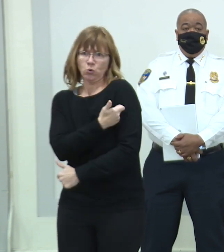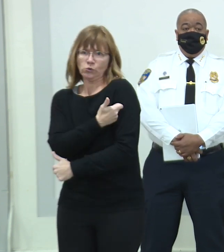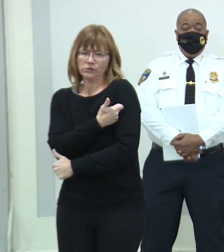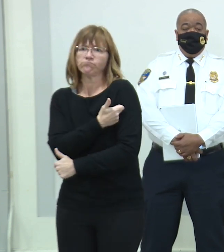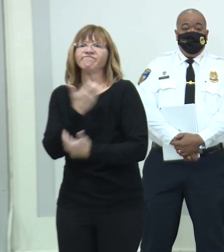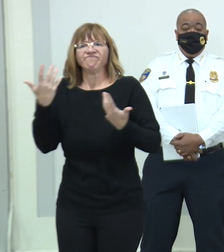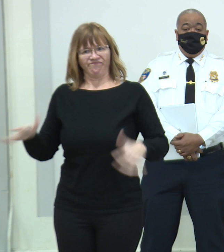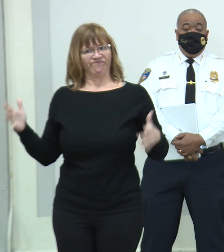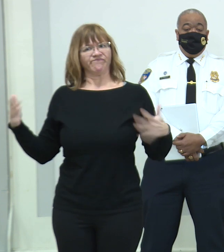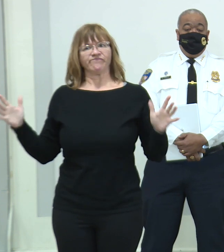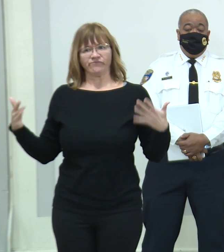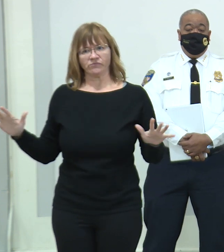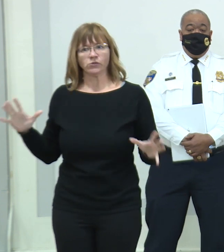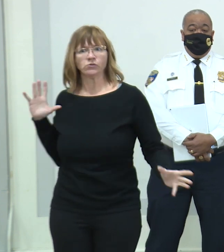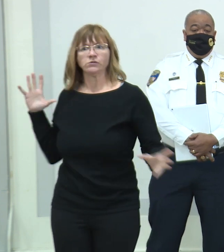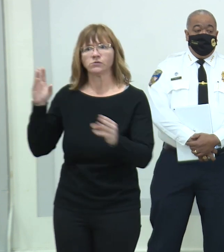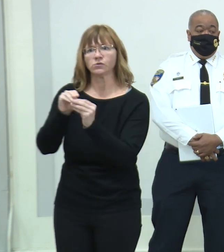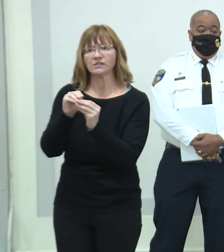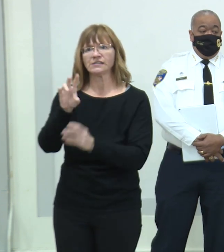In total, that's